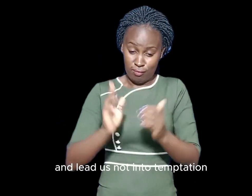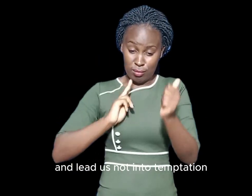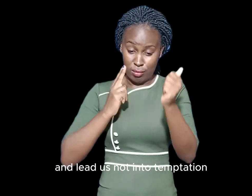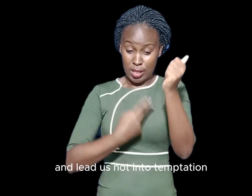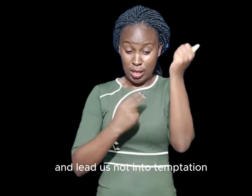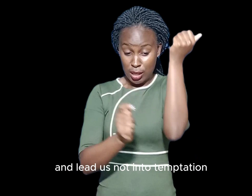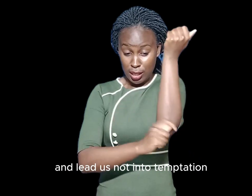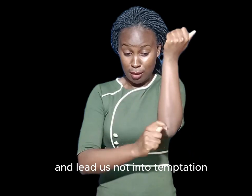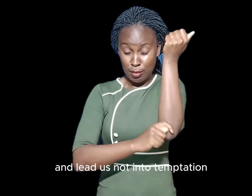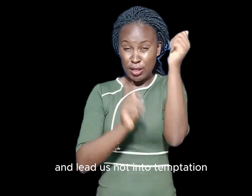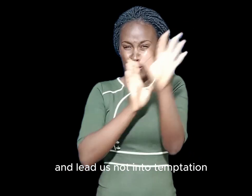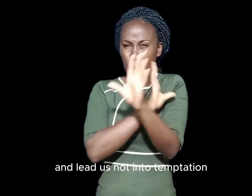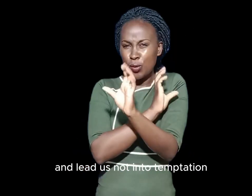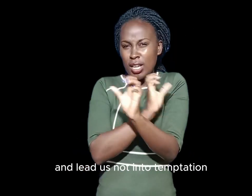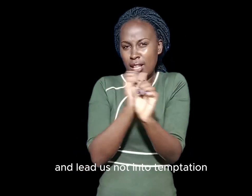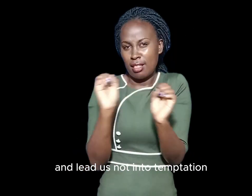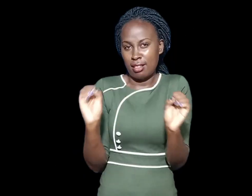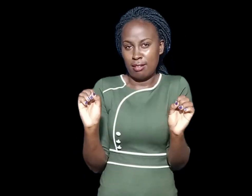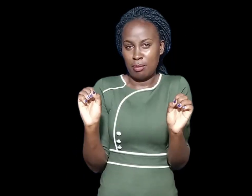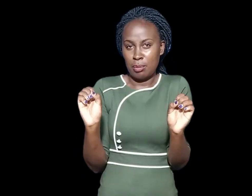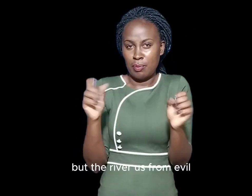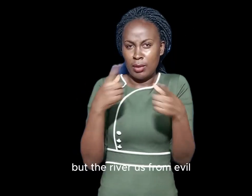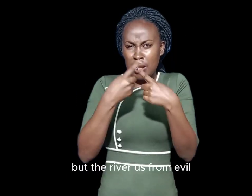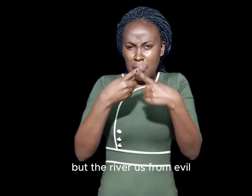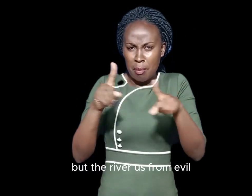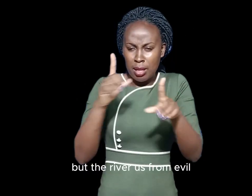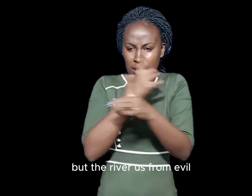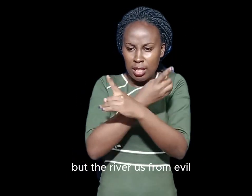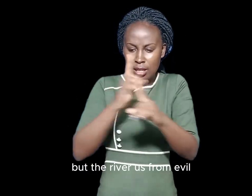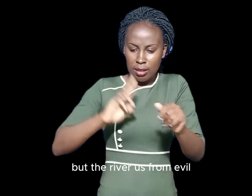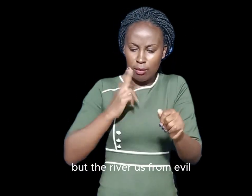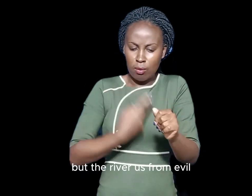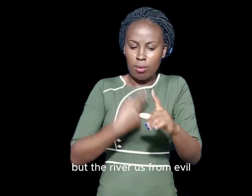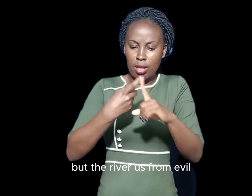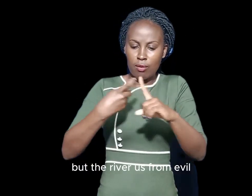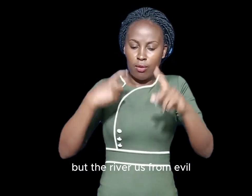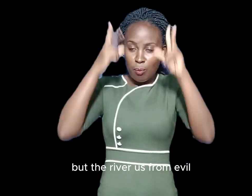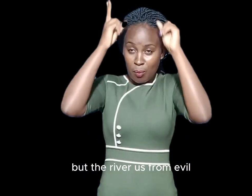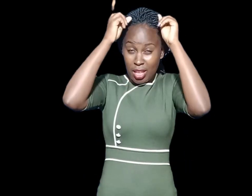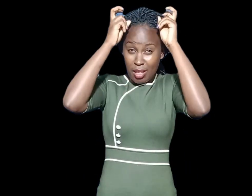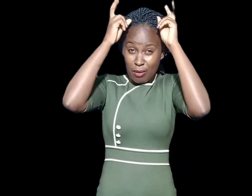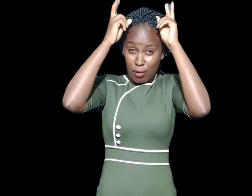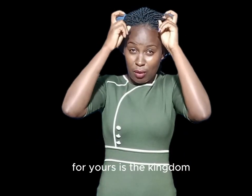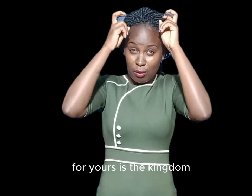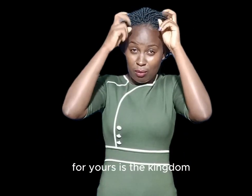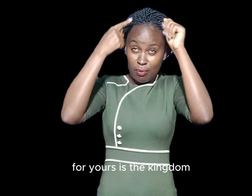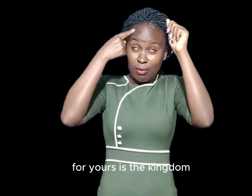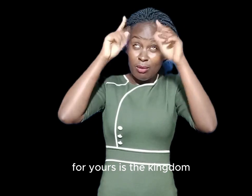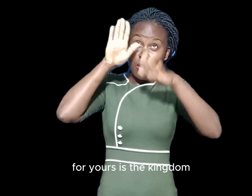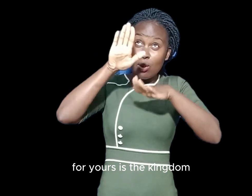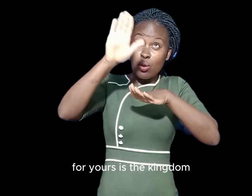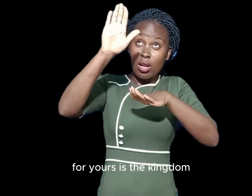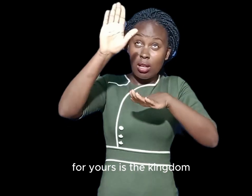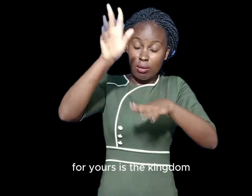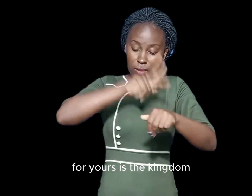not into temptation but deliver us from evil for yours is the kingdom